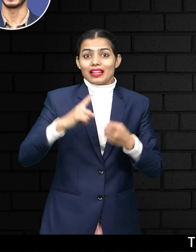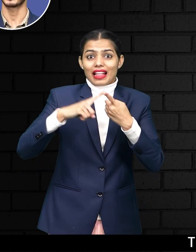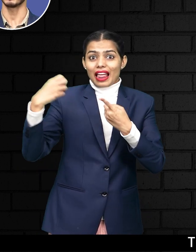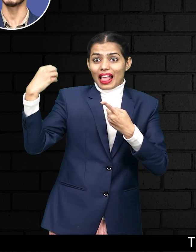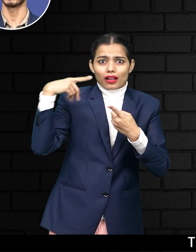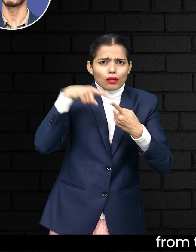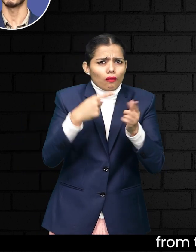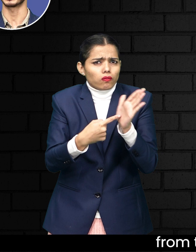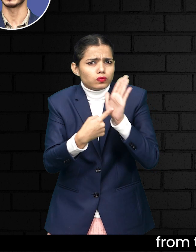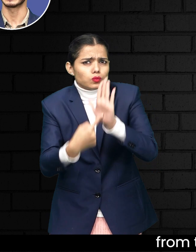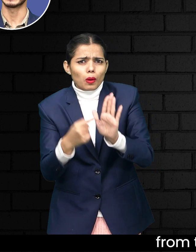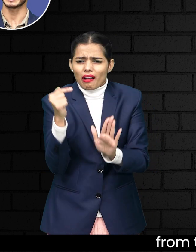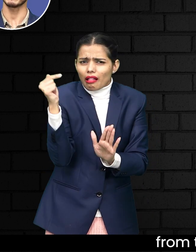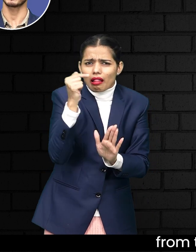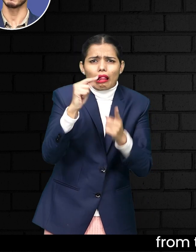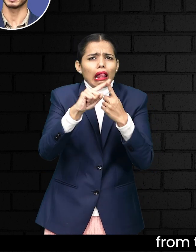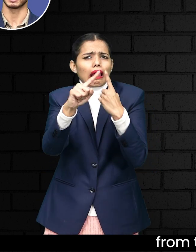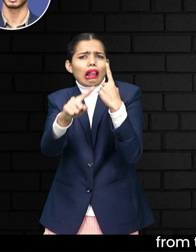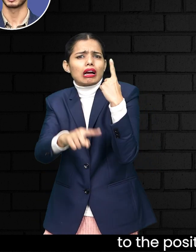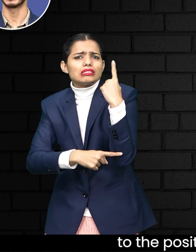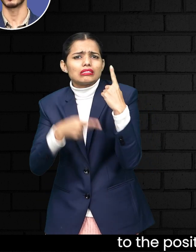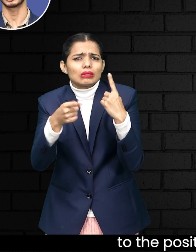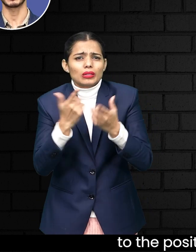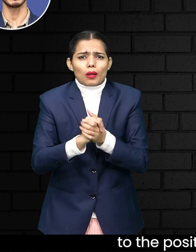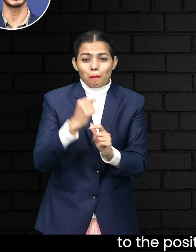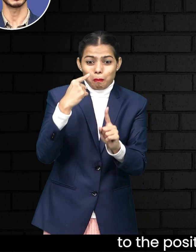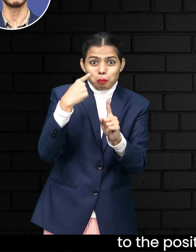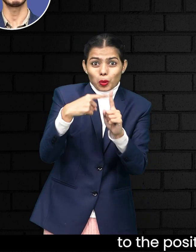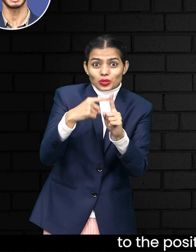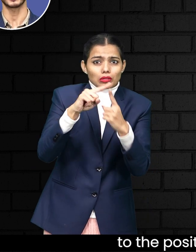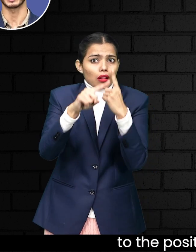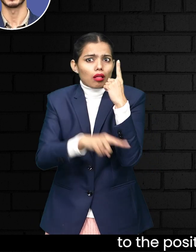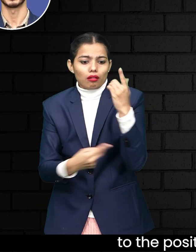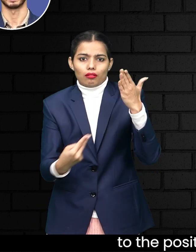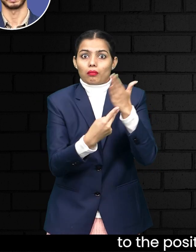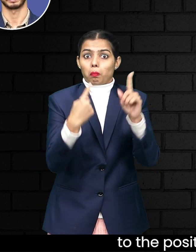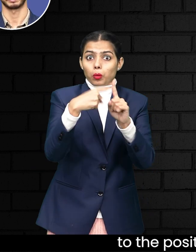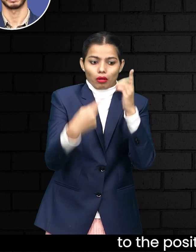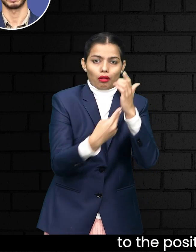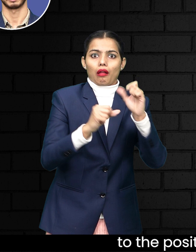The electrons flow from the negative terminal to the positive terminal of the battery.